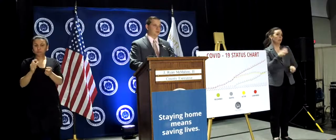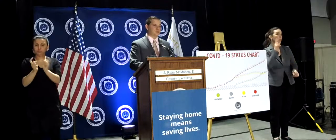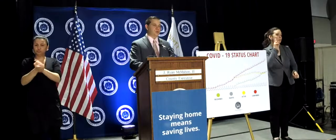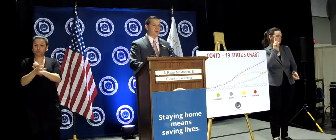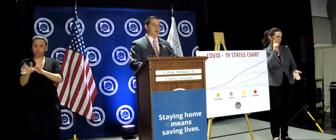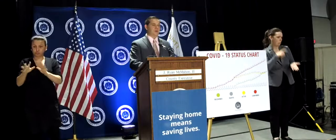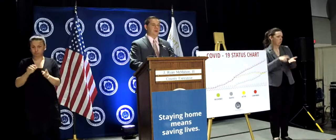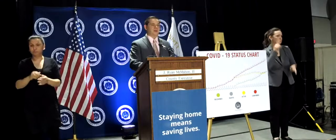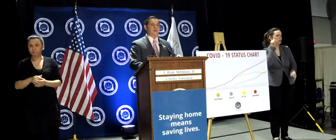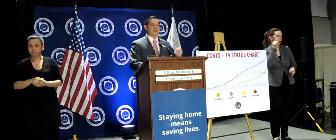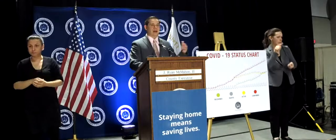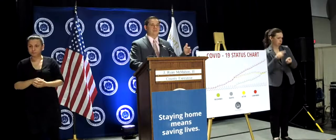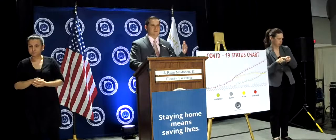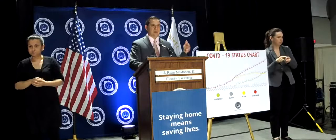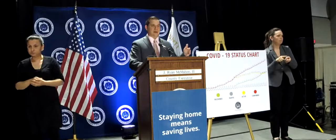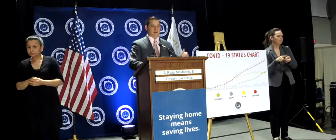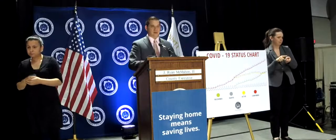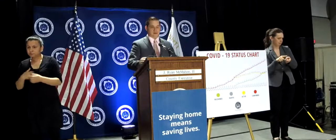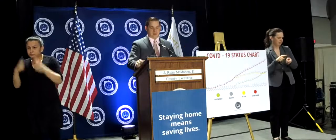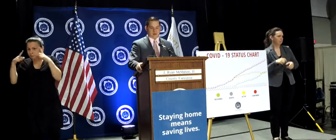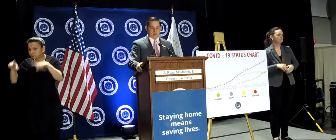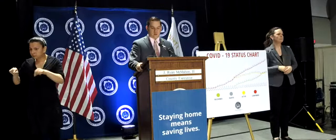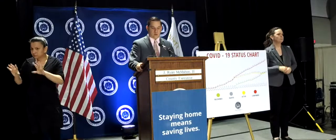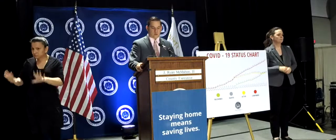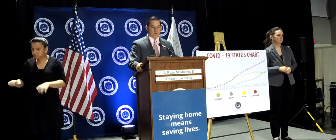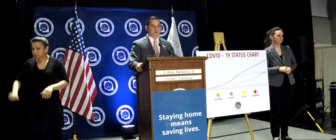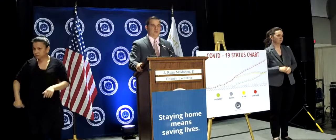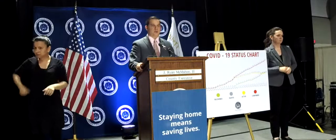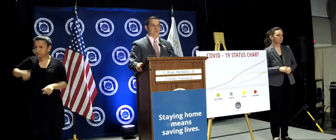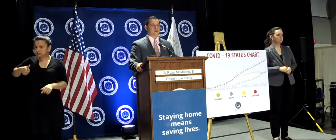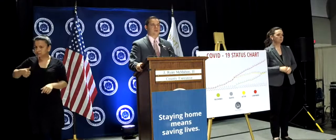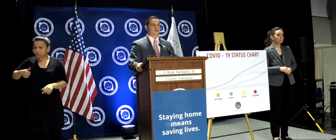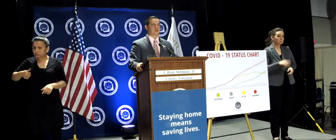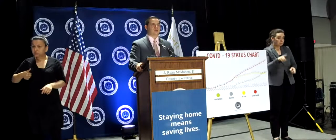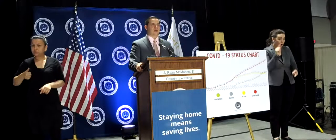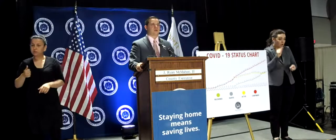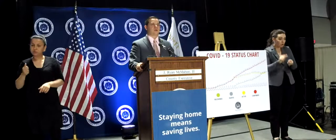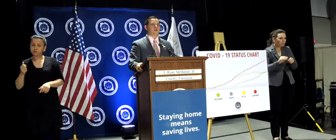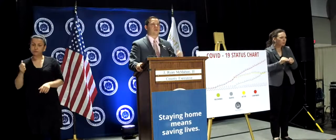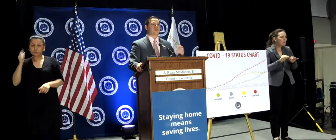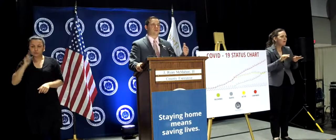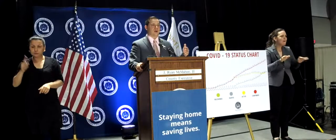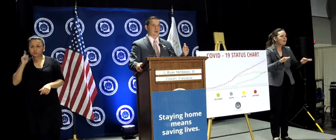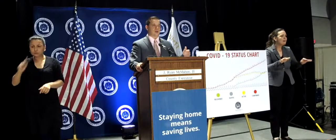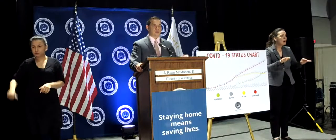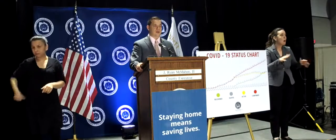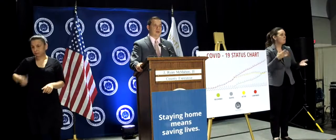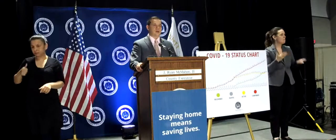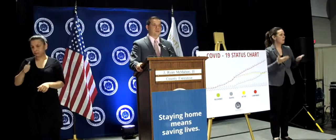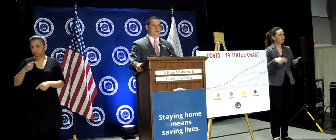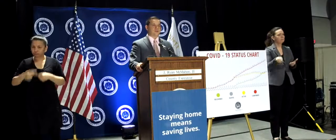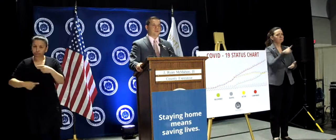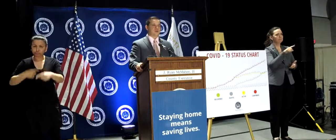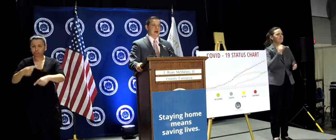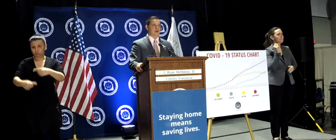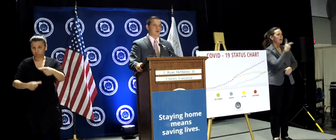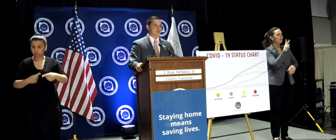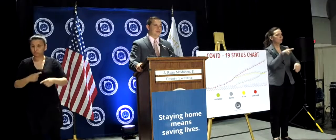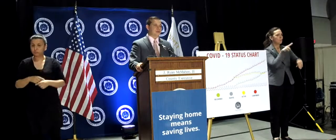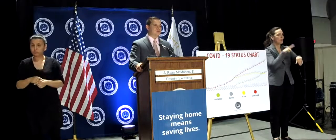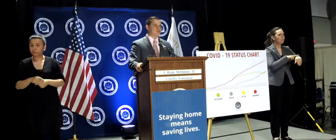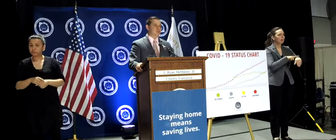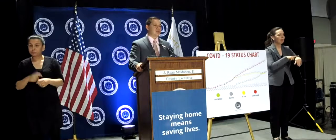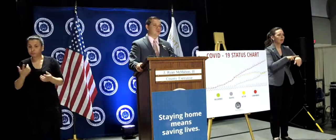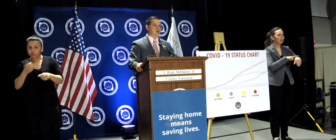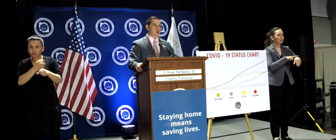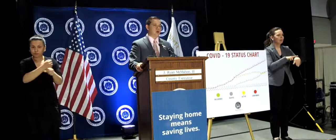near future about getting our lives back. And what we can start looking at what does a restart look like. But to do that, we